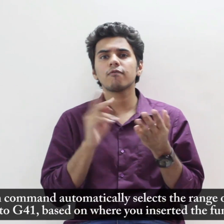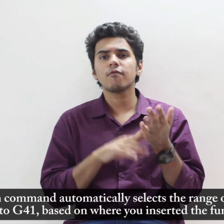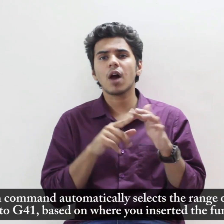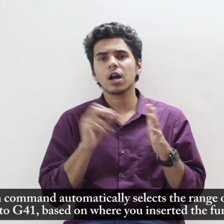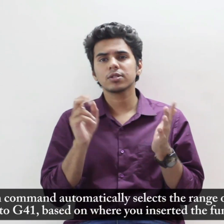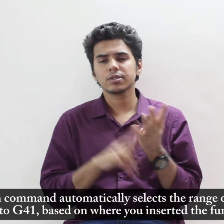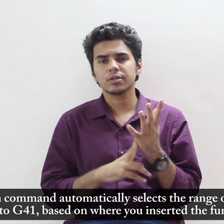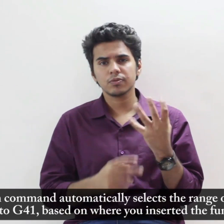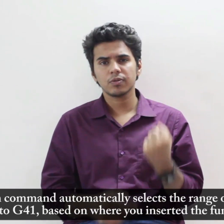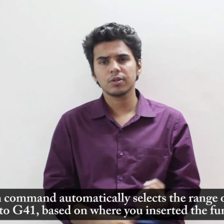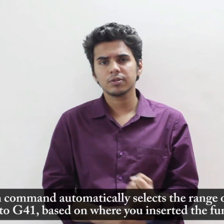function.